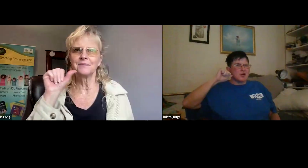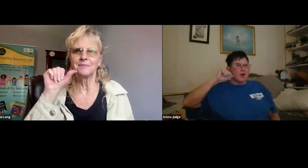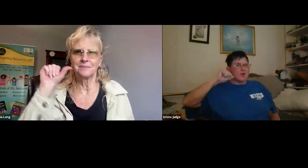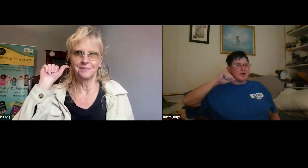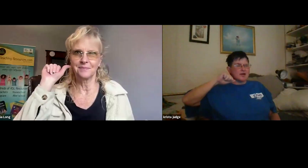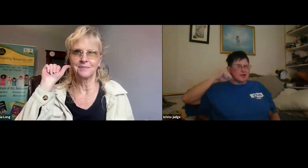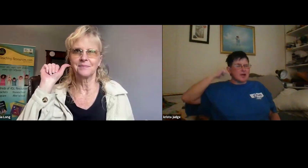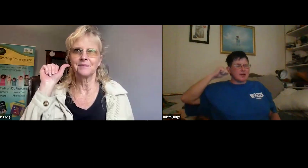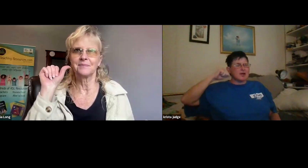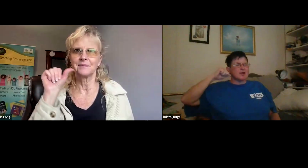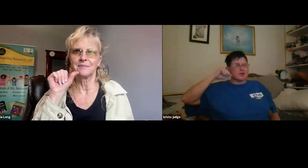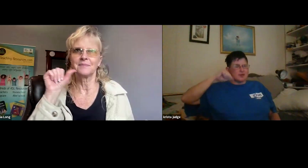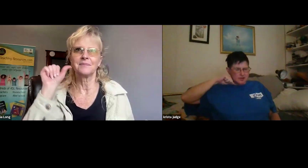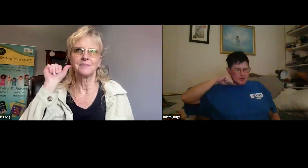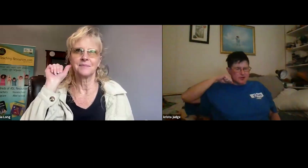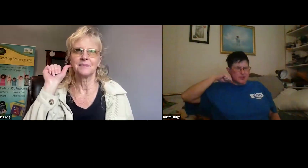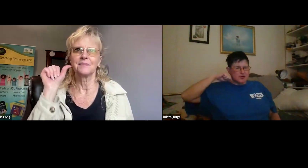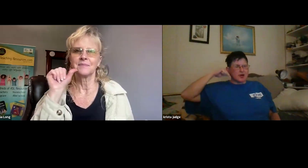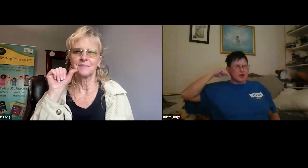yesterday. Okay. Yeah. Okay.